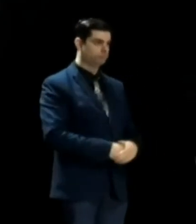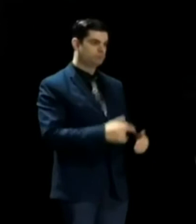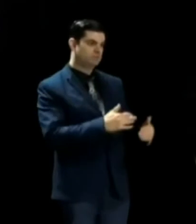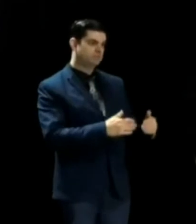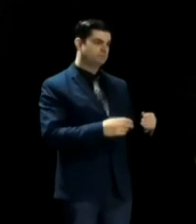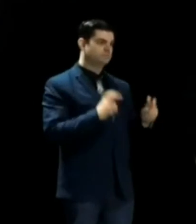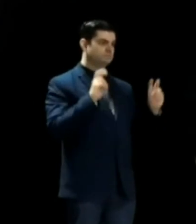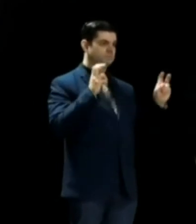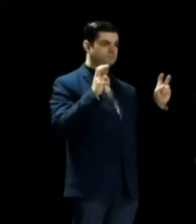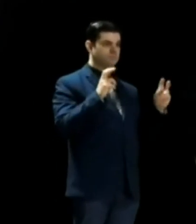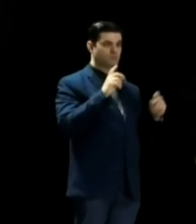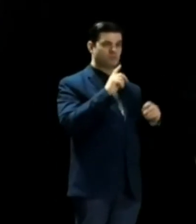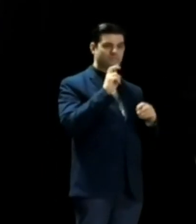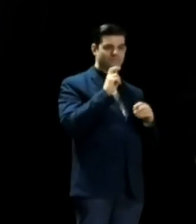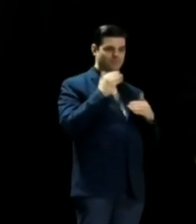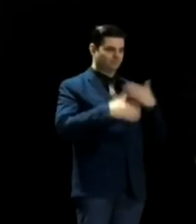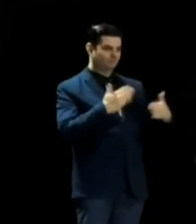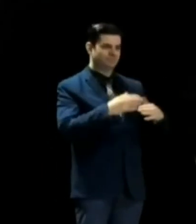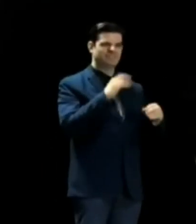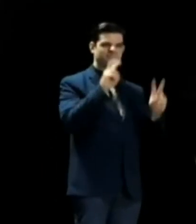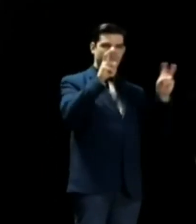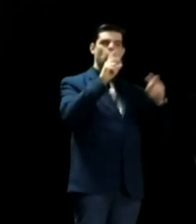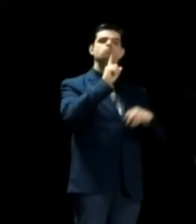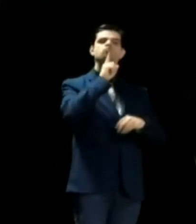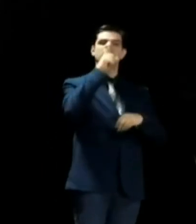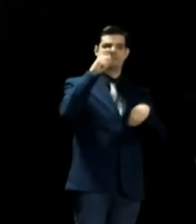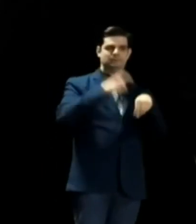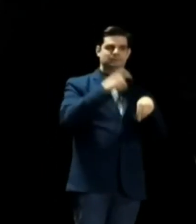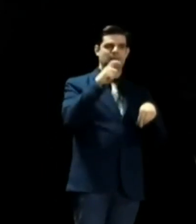and be proactive where we can.